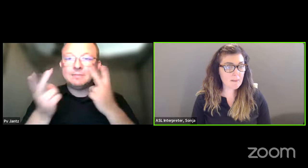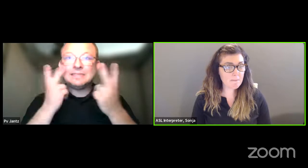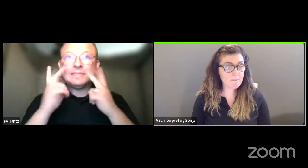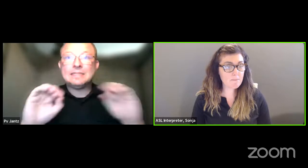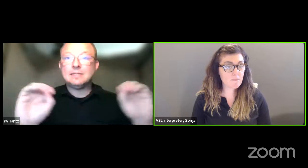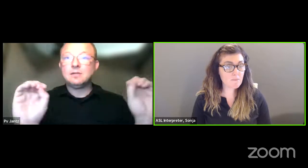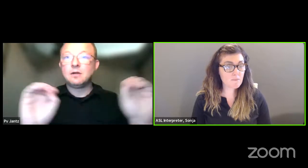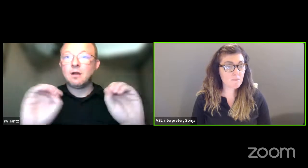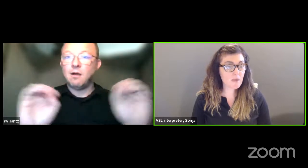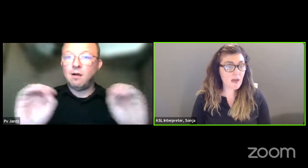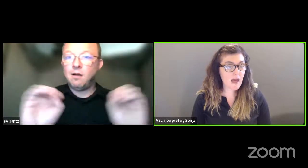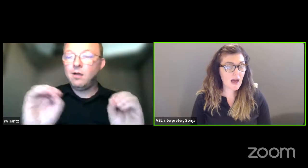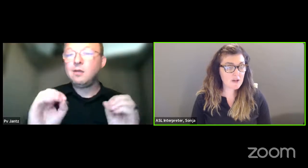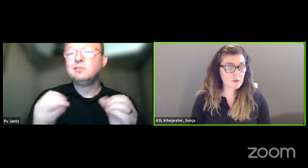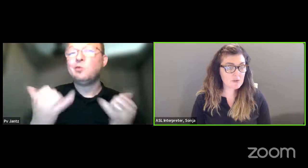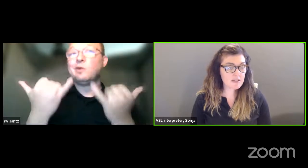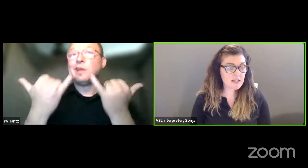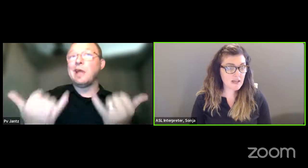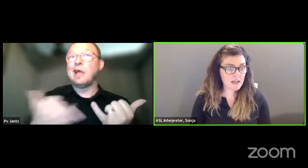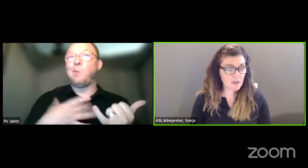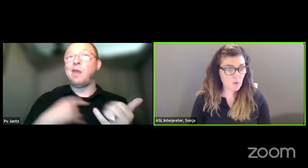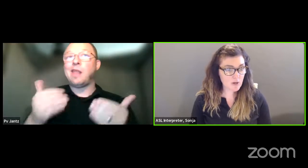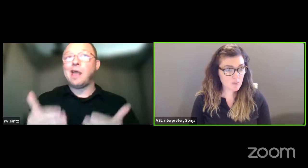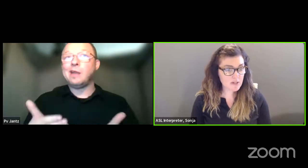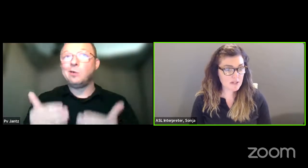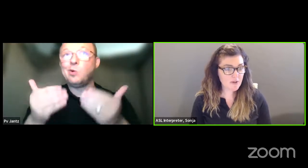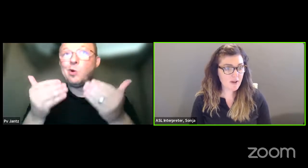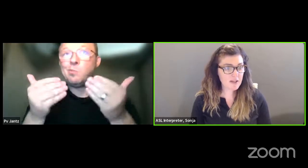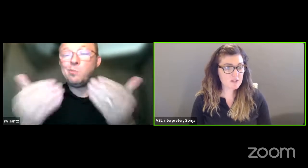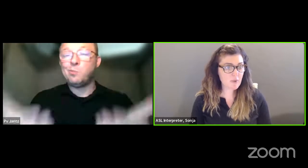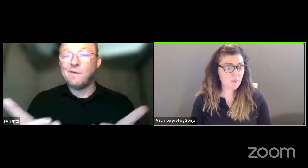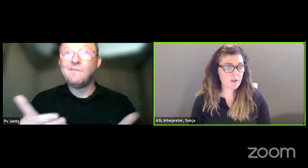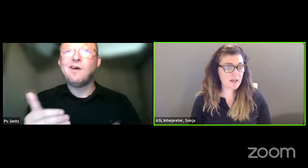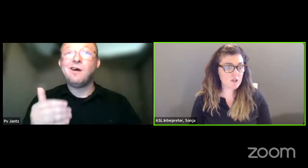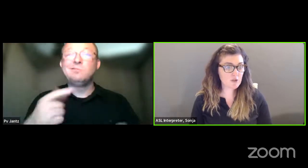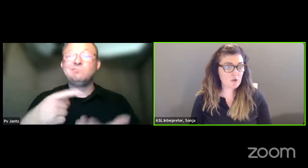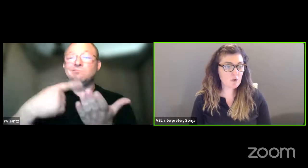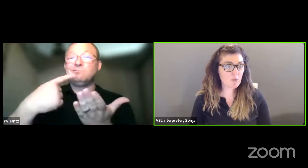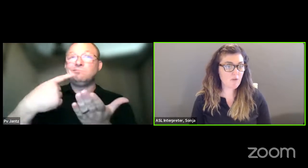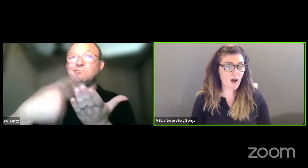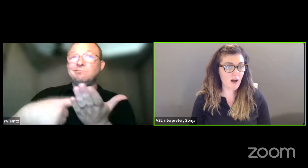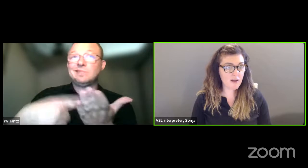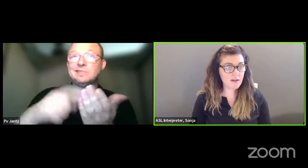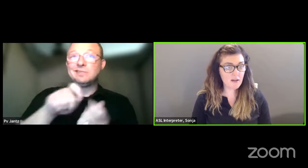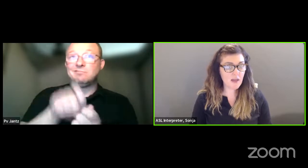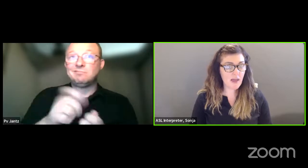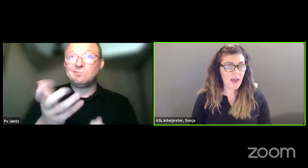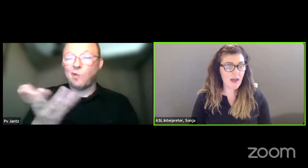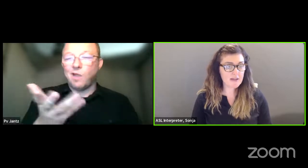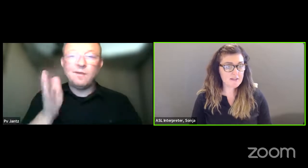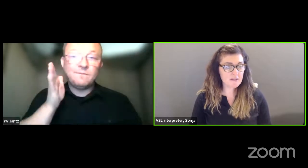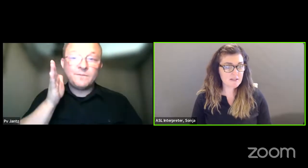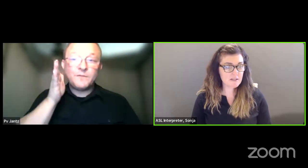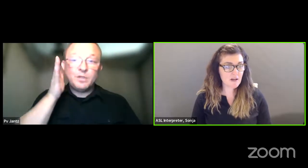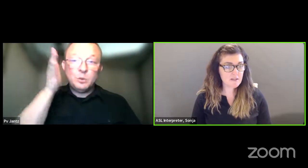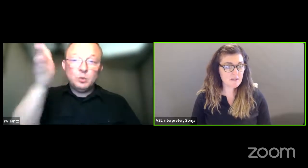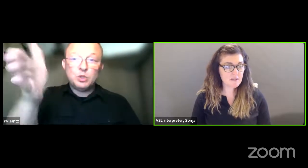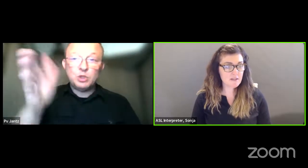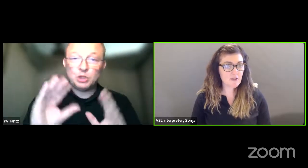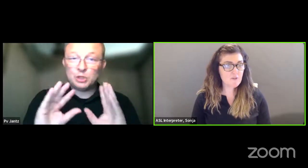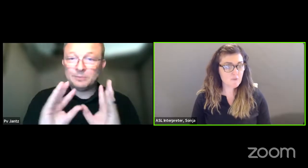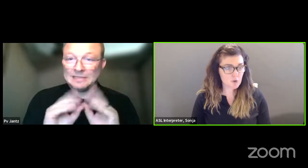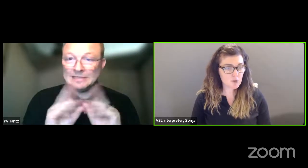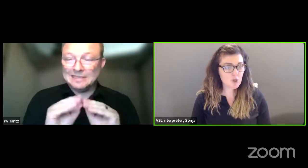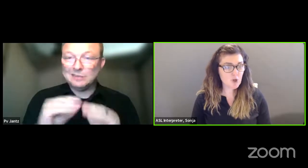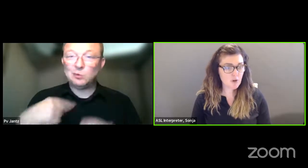All right. I don't see anyone raising their hand, so I would like to move on and